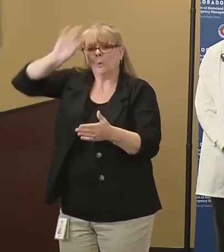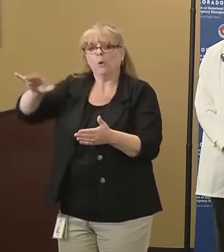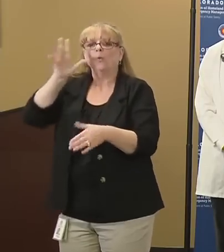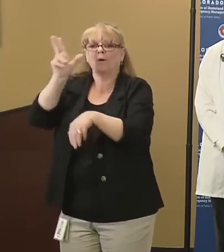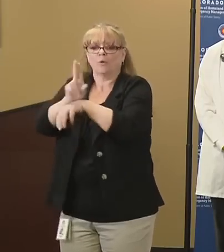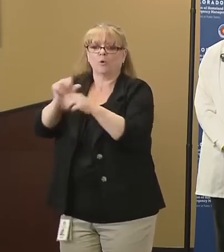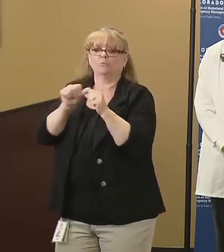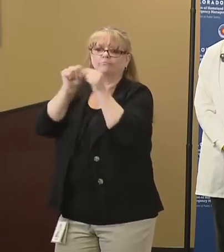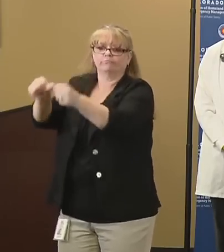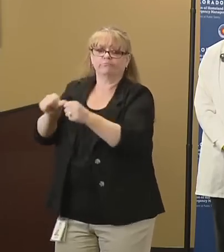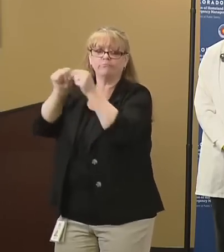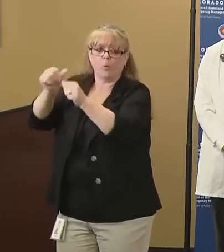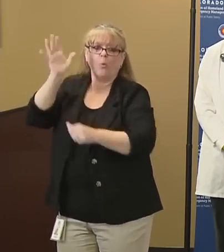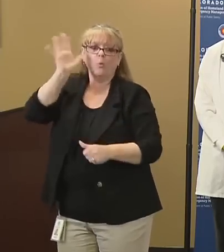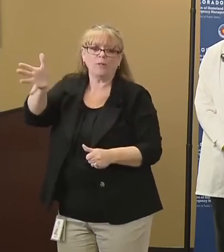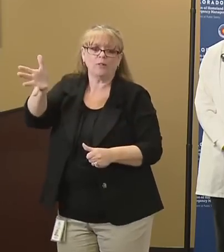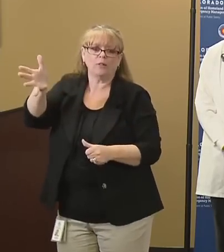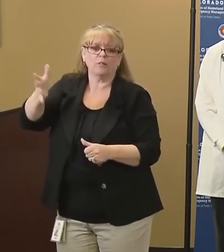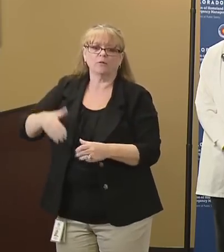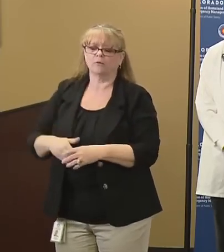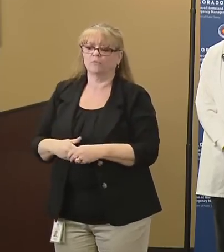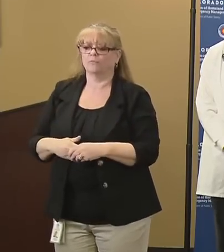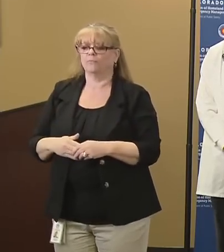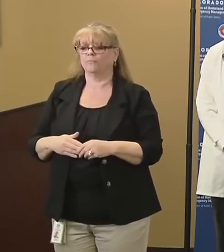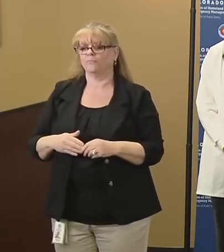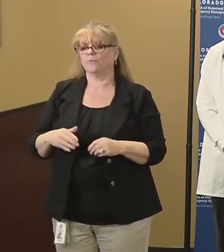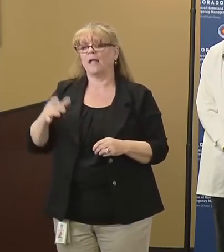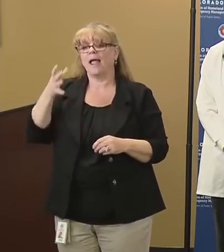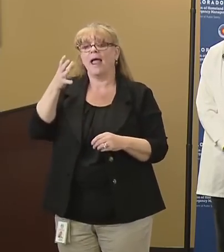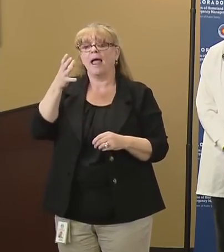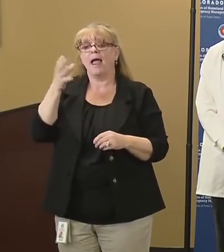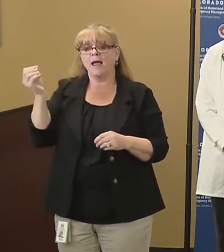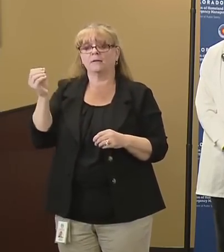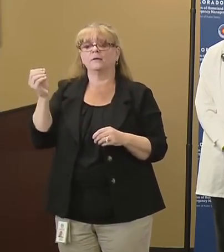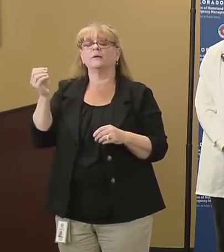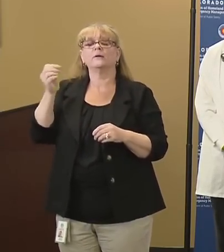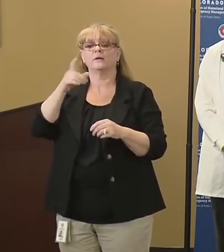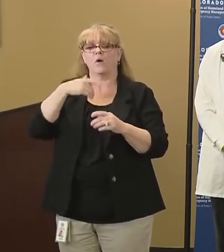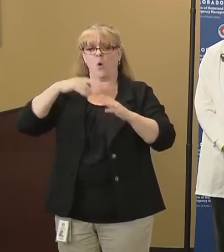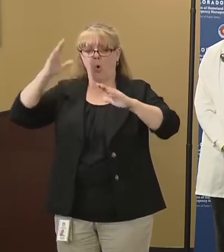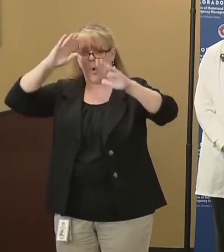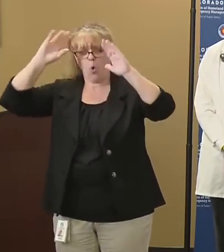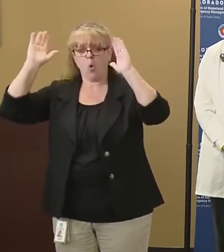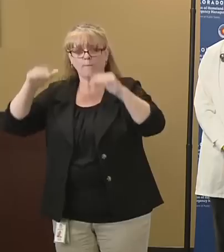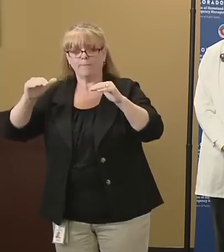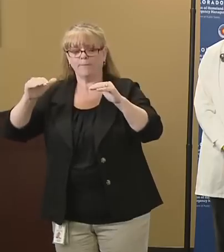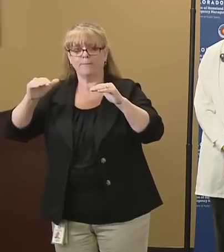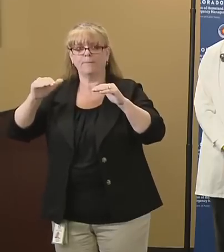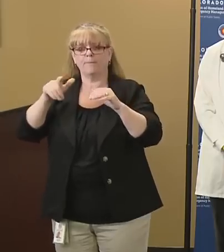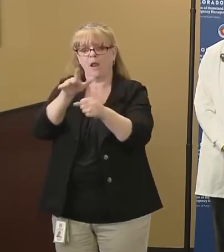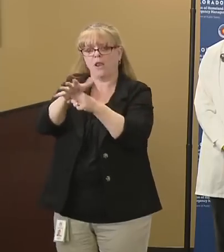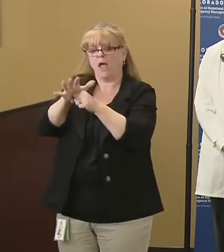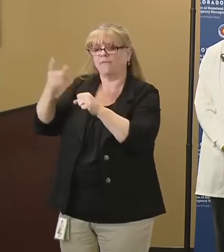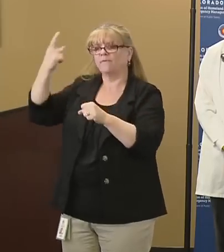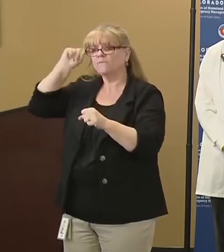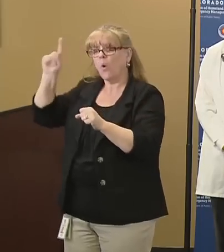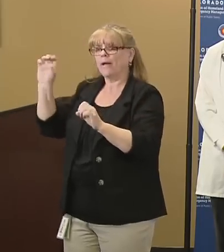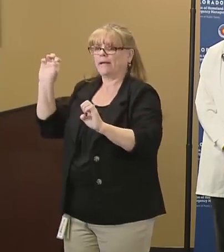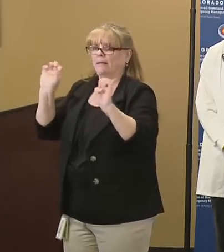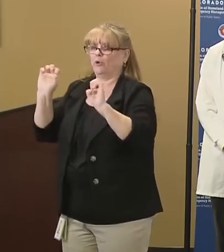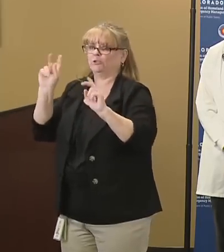but also we hope that there's enough for many of our other frontline responders, first